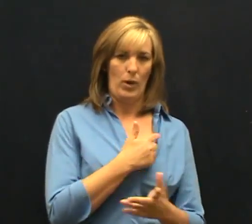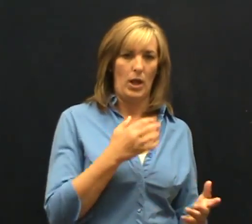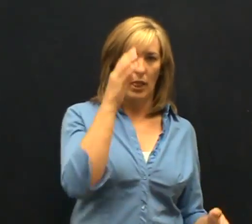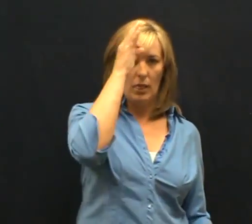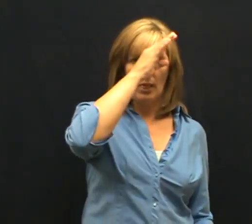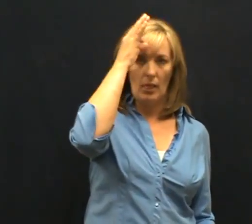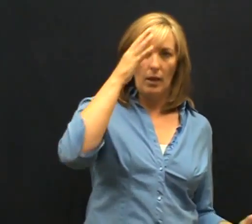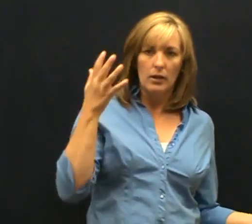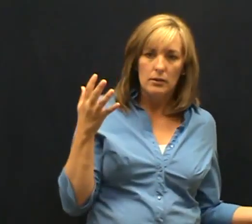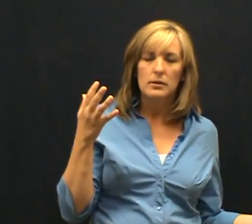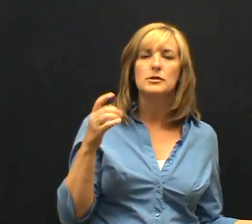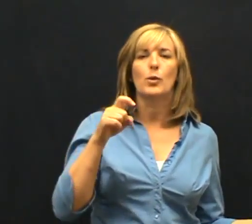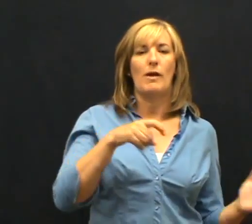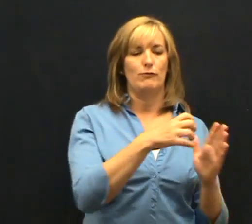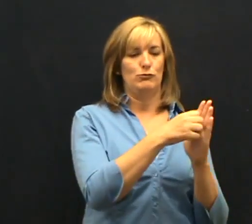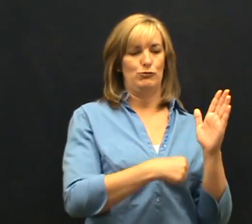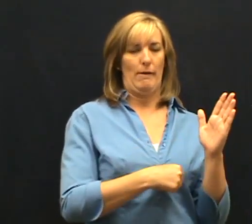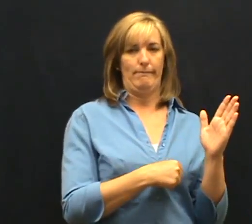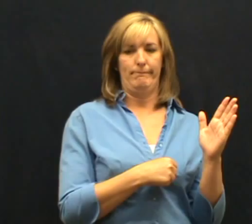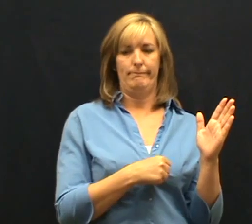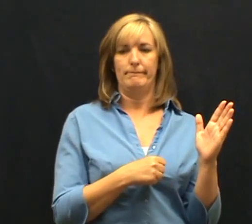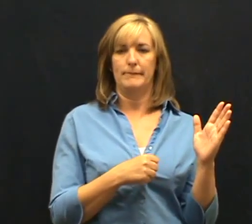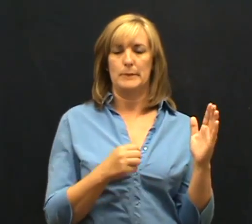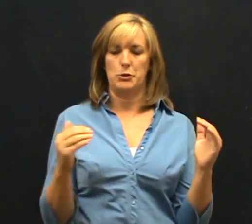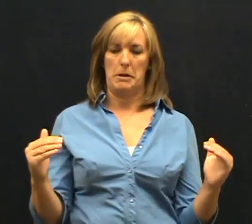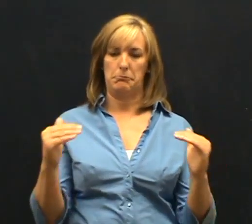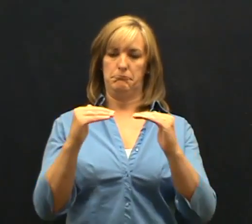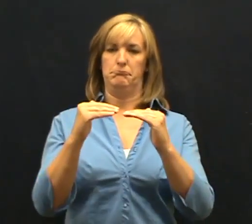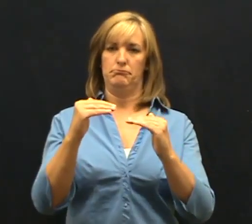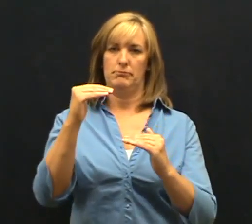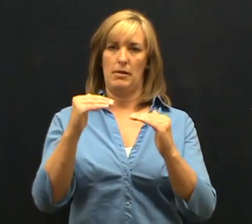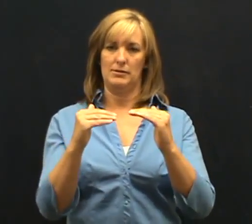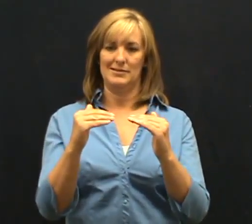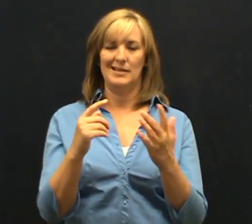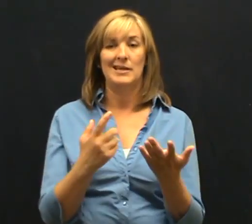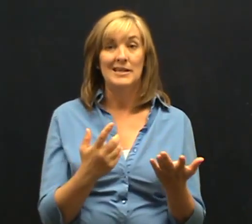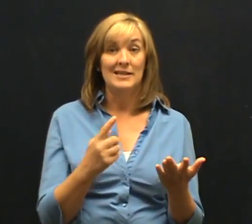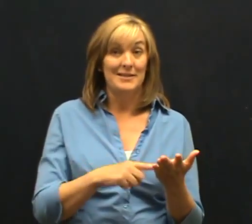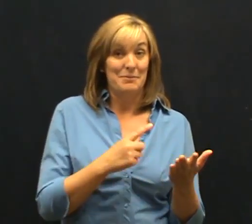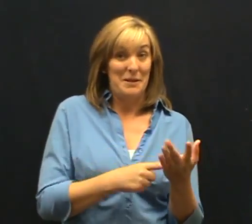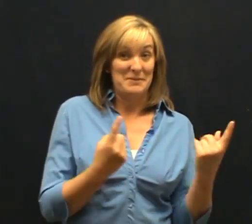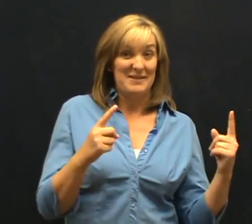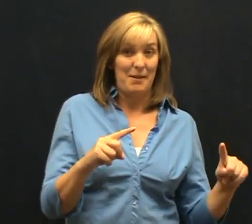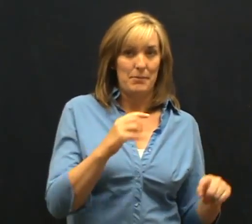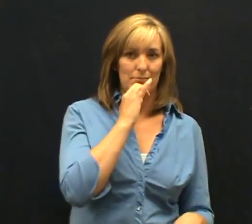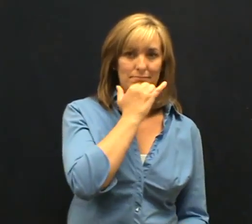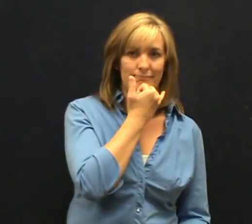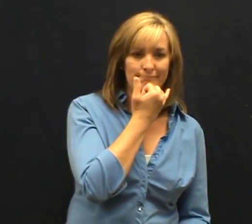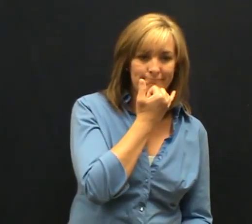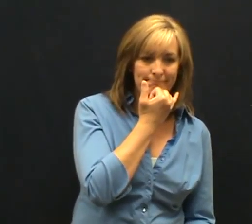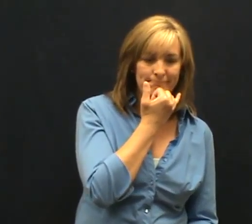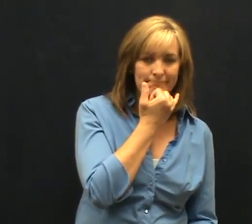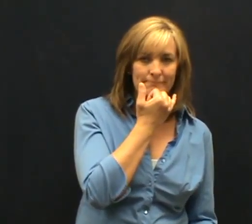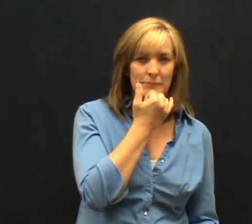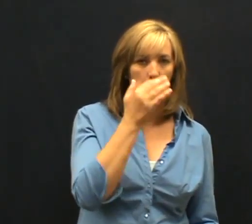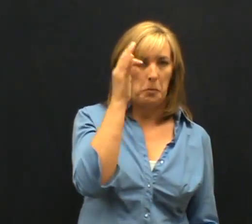errors that we discover when we're doing this, and so we wouldn't know about that until we do this